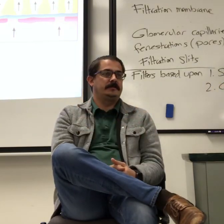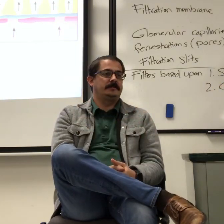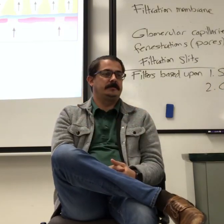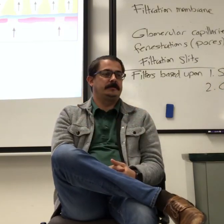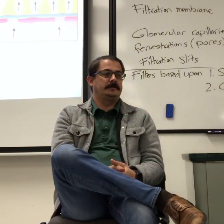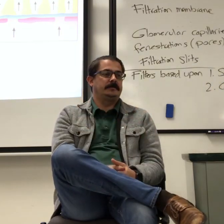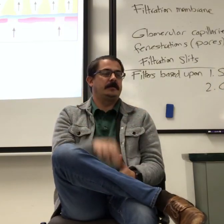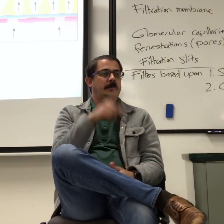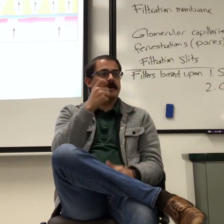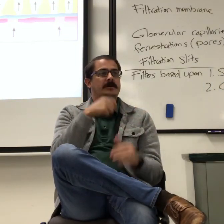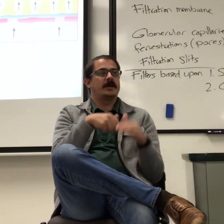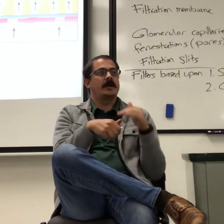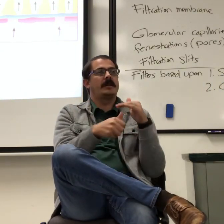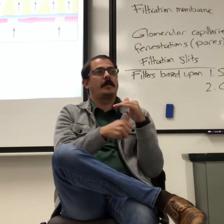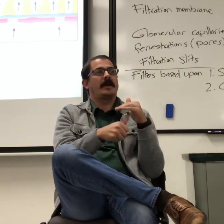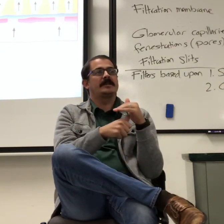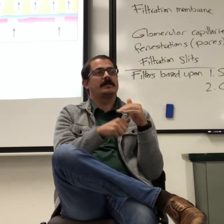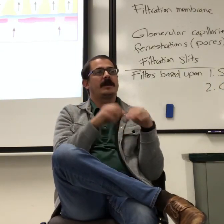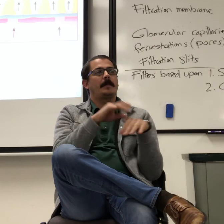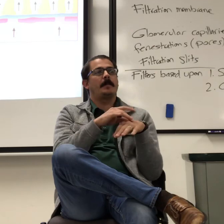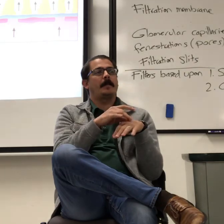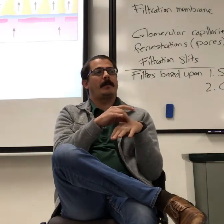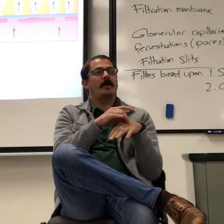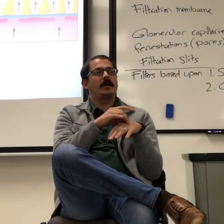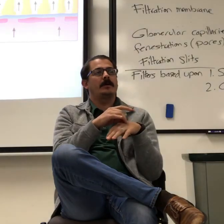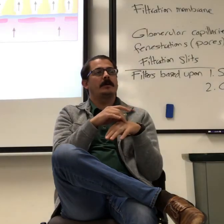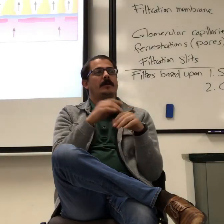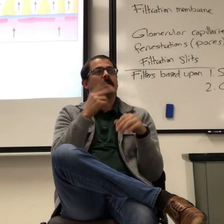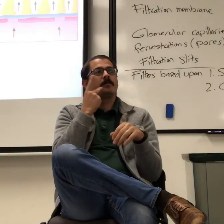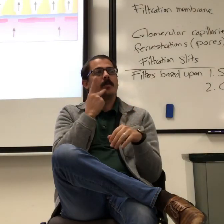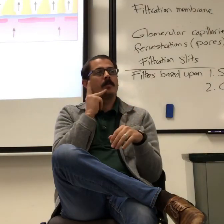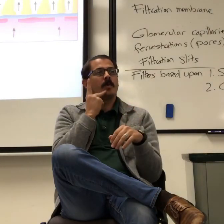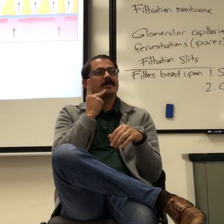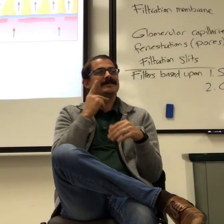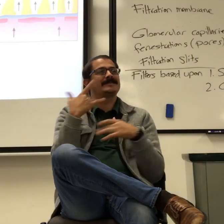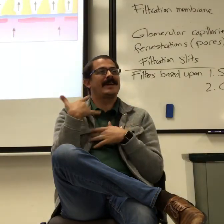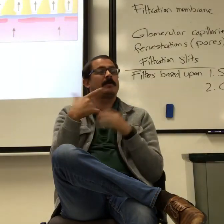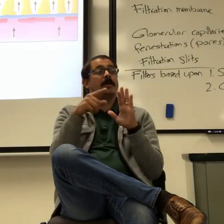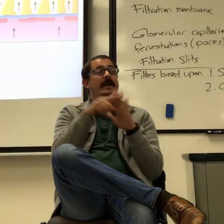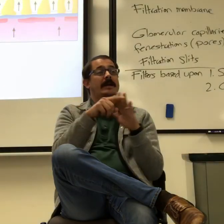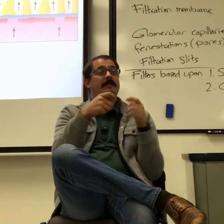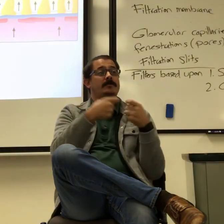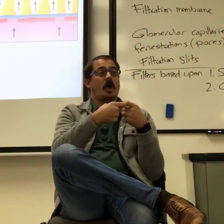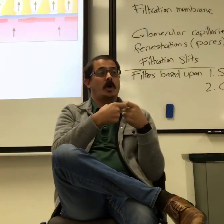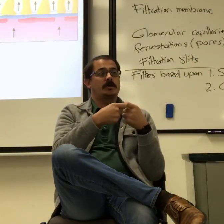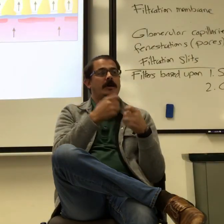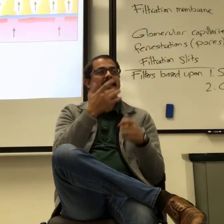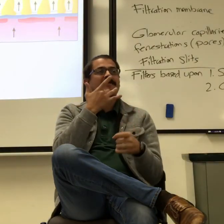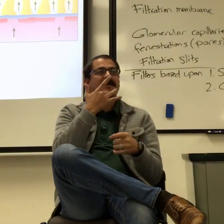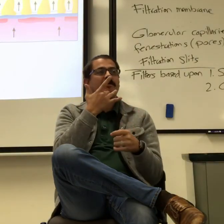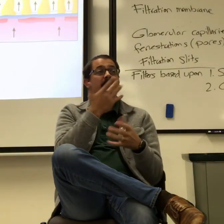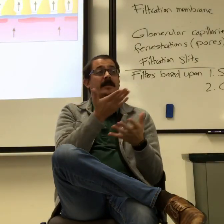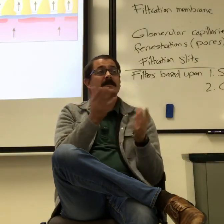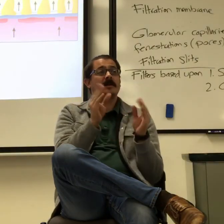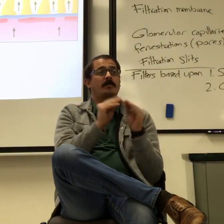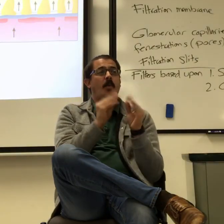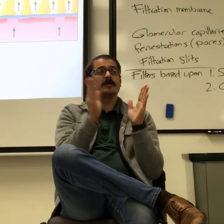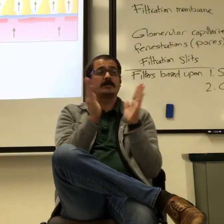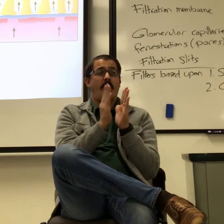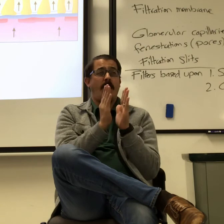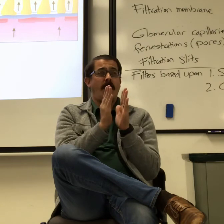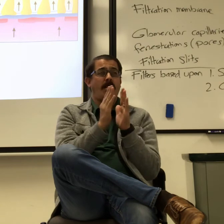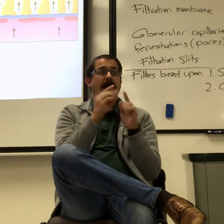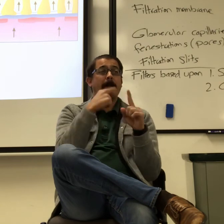Because the basement membrane, proteins tend to have a negative charge, it favors things that are small